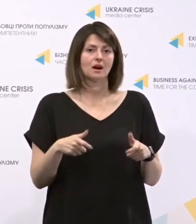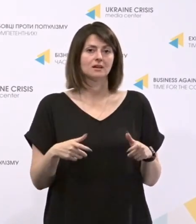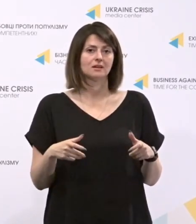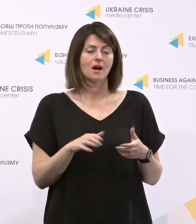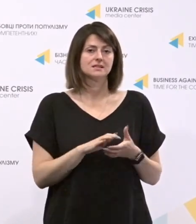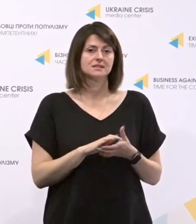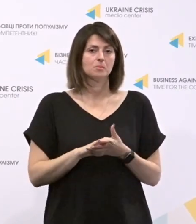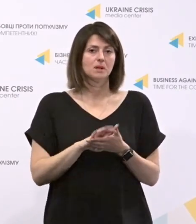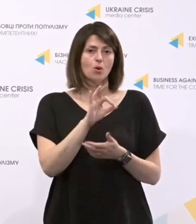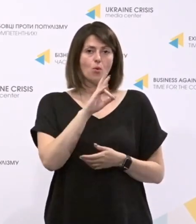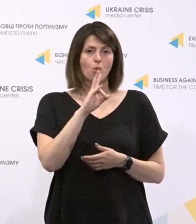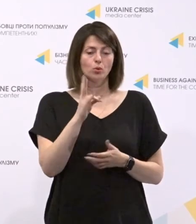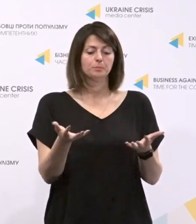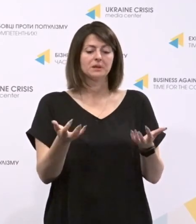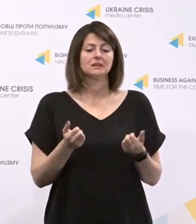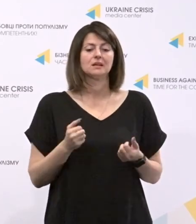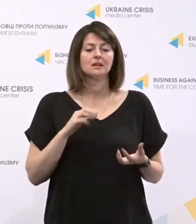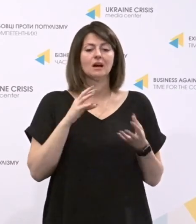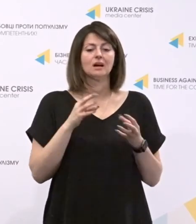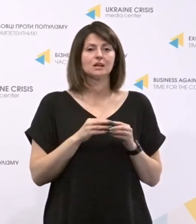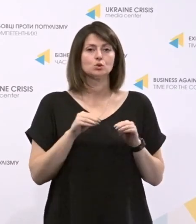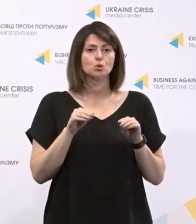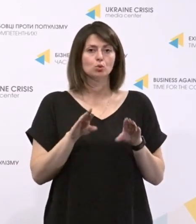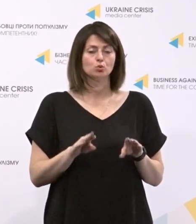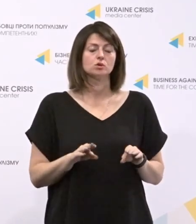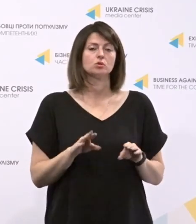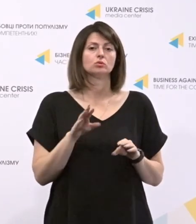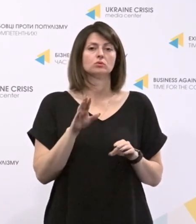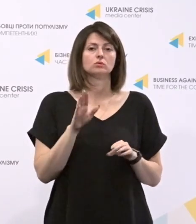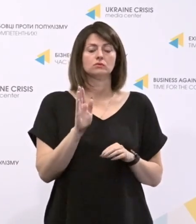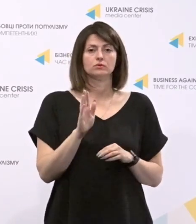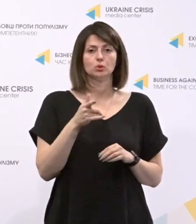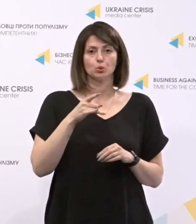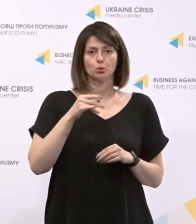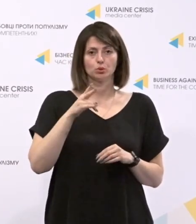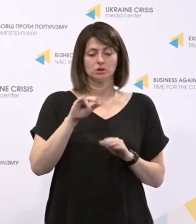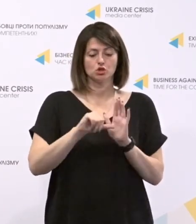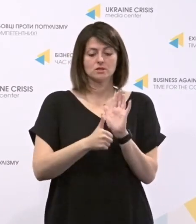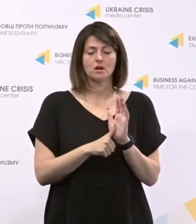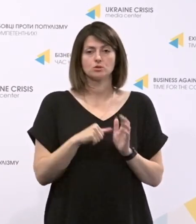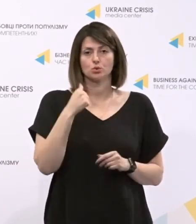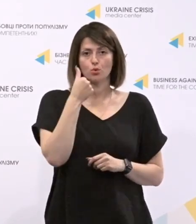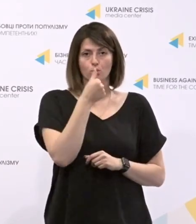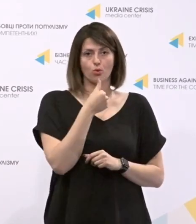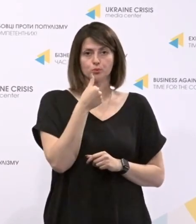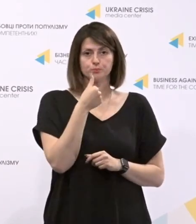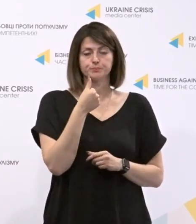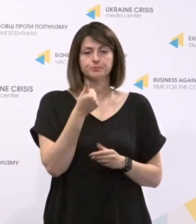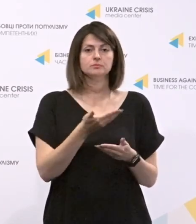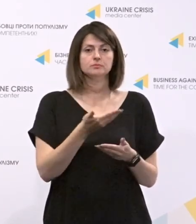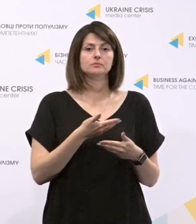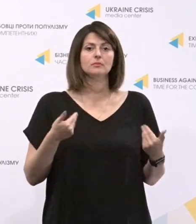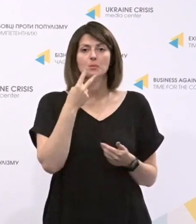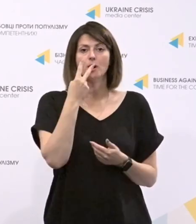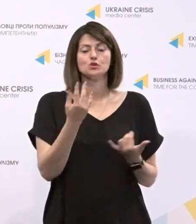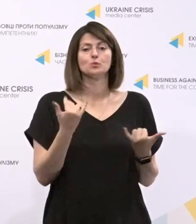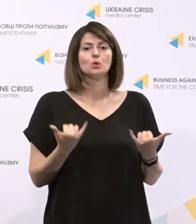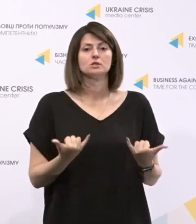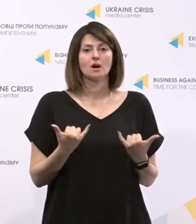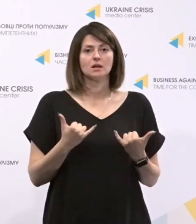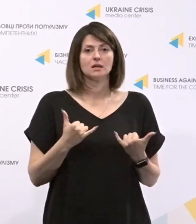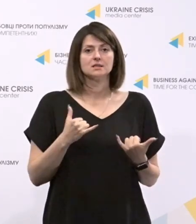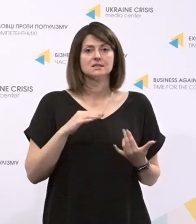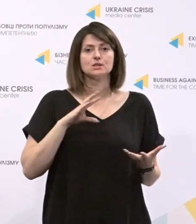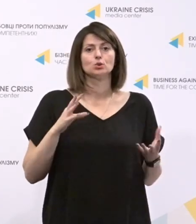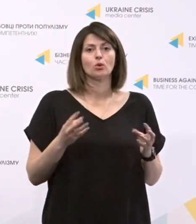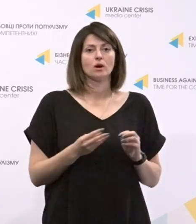December 2016 is that now we have a situation where